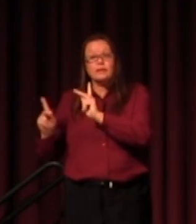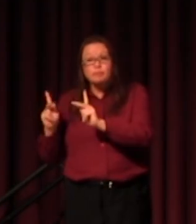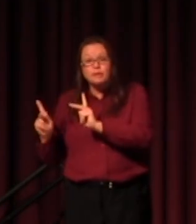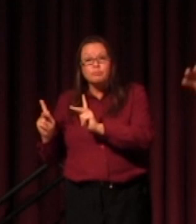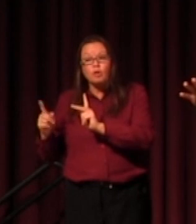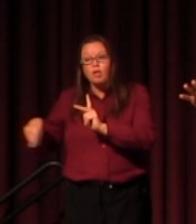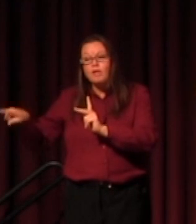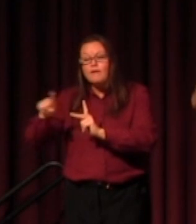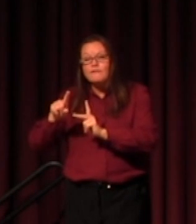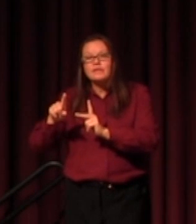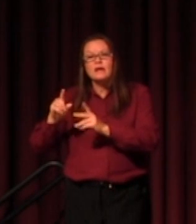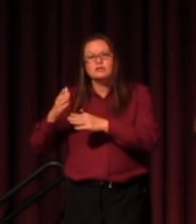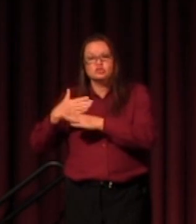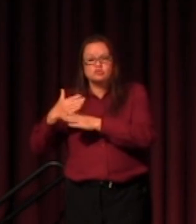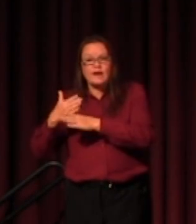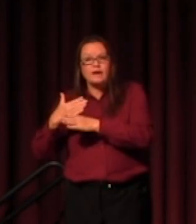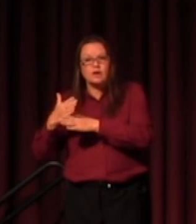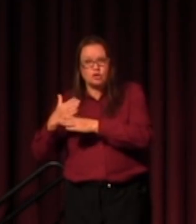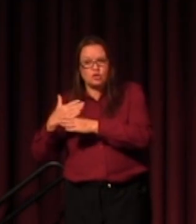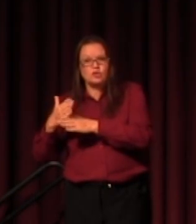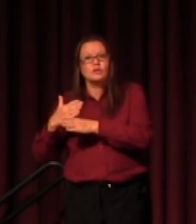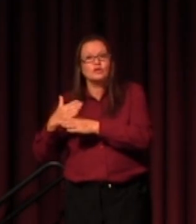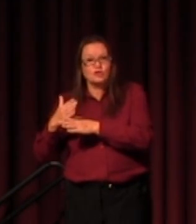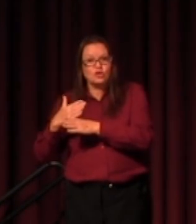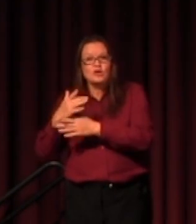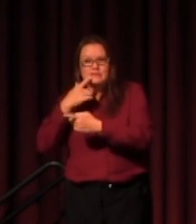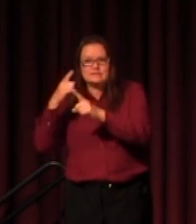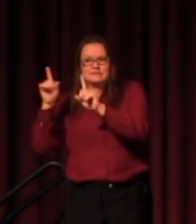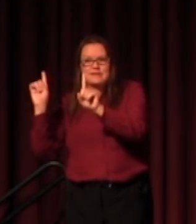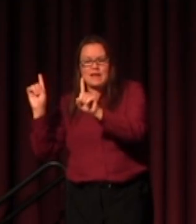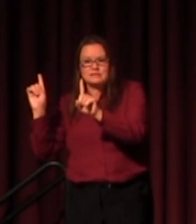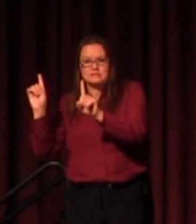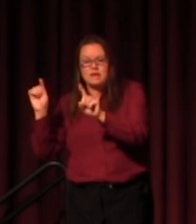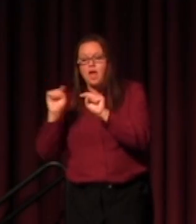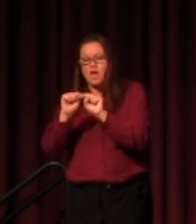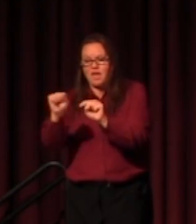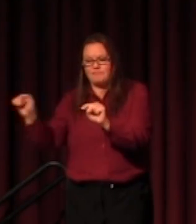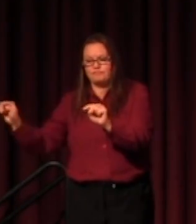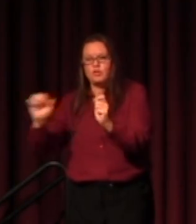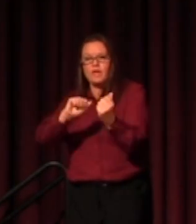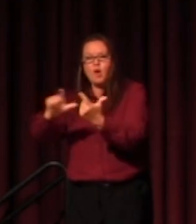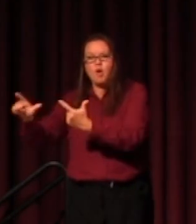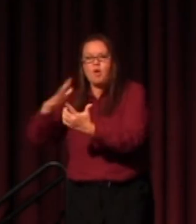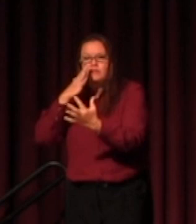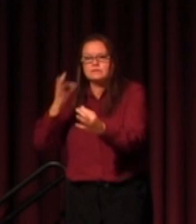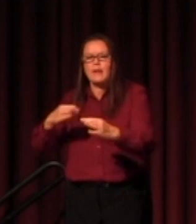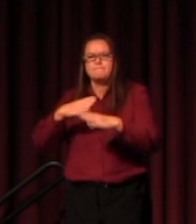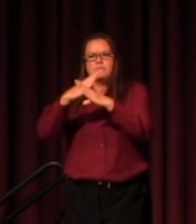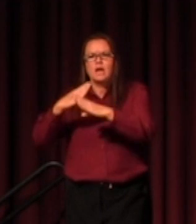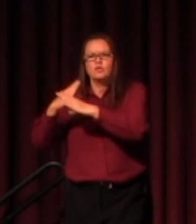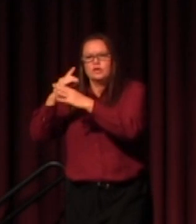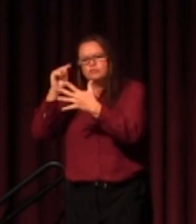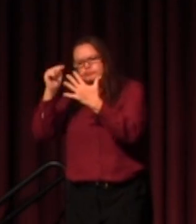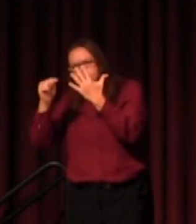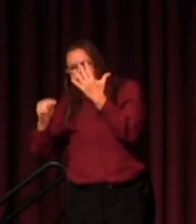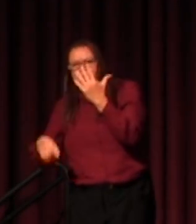what are the barriers that you see that we need to collaborate together to overcome in order to reach that success.